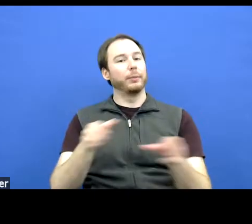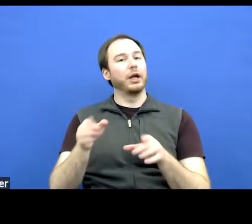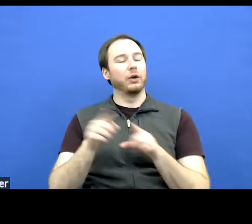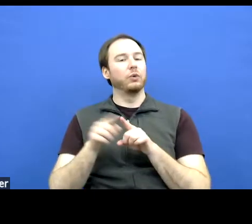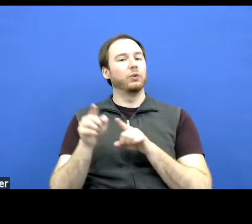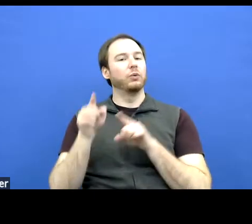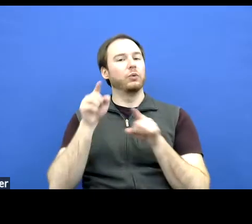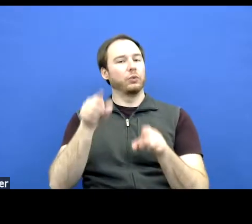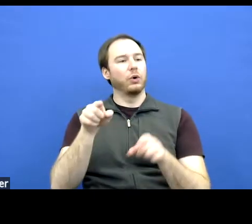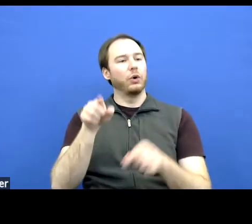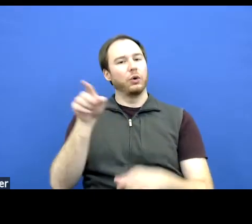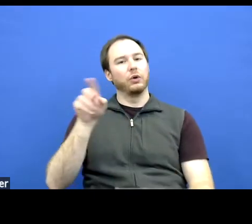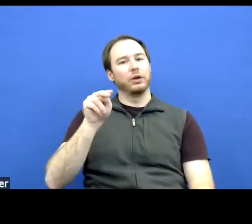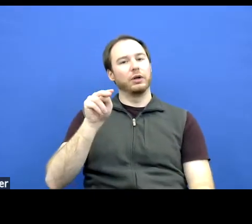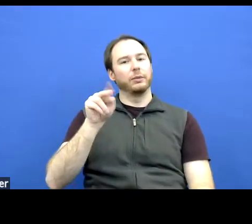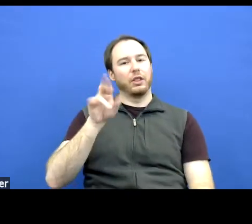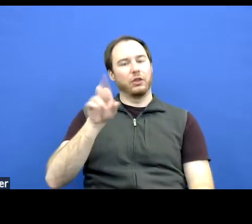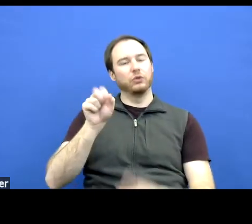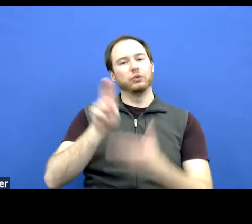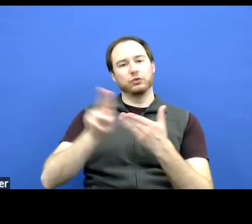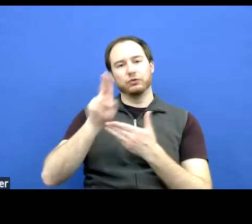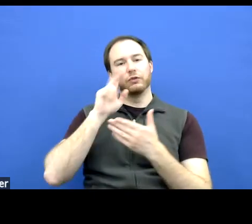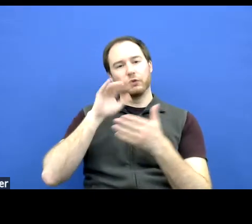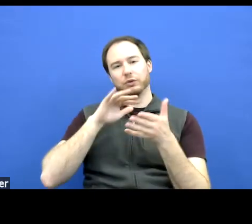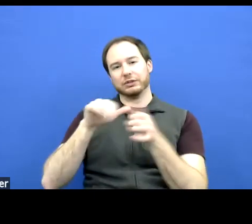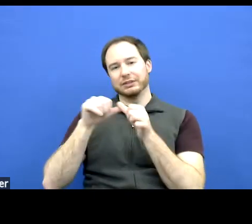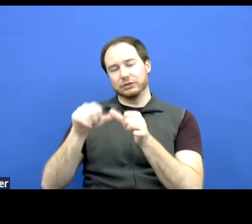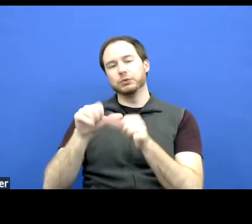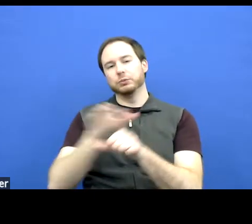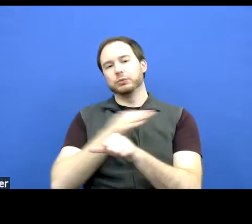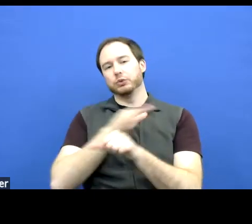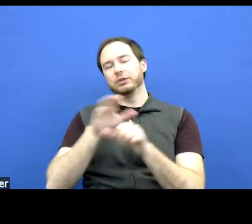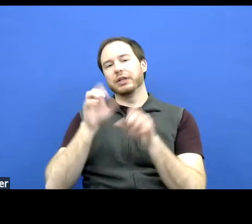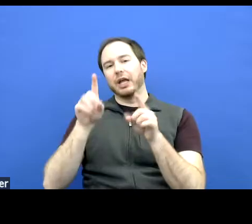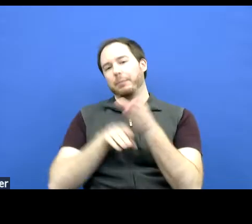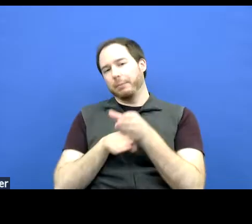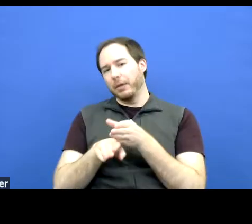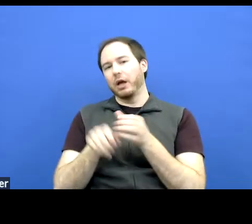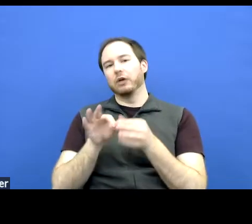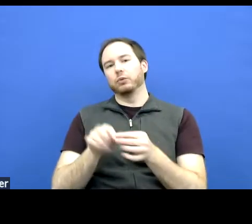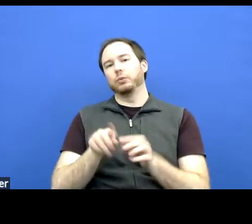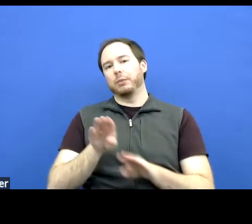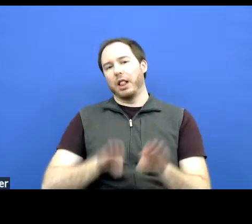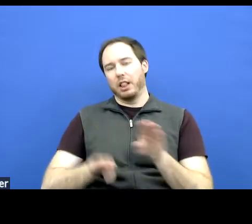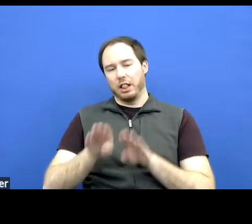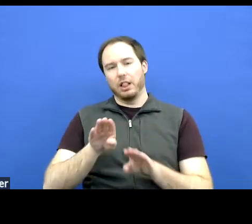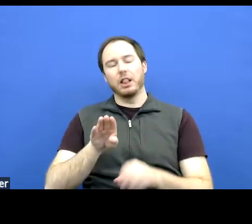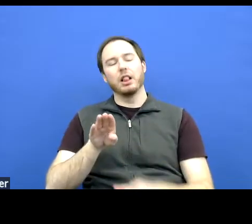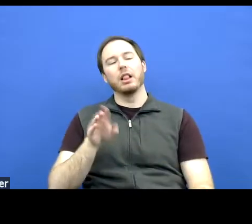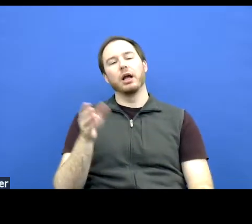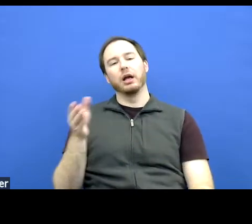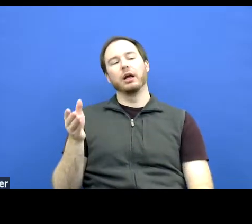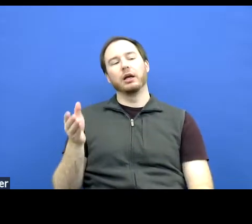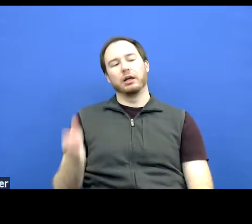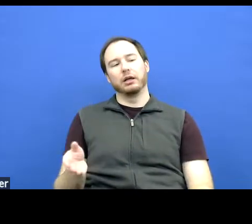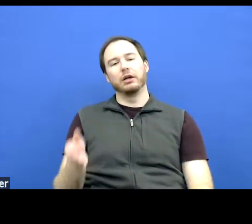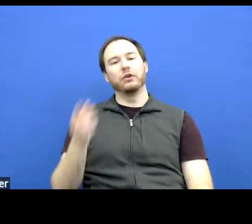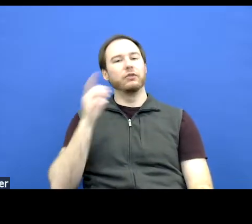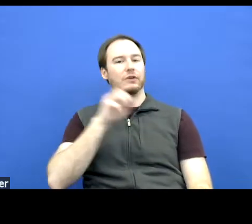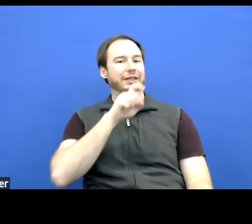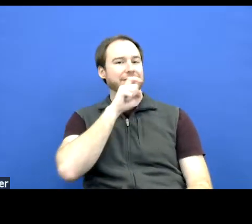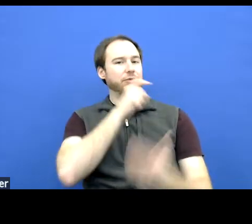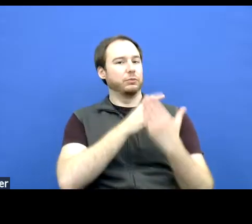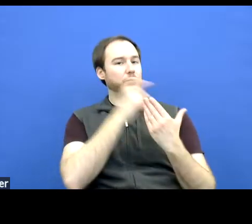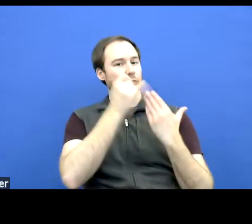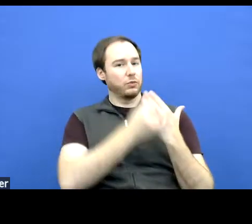Nather University to study music education with a minor in biology. And whereas for the Eagle